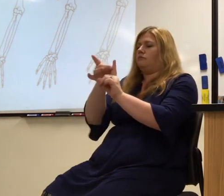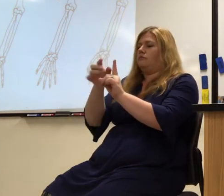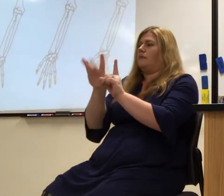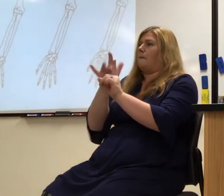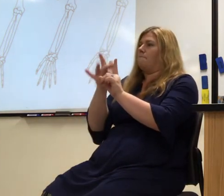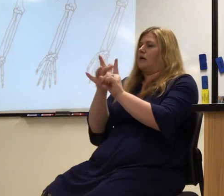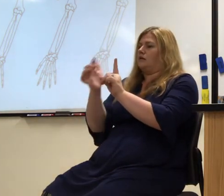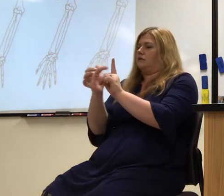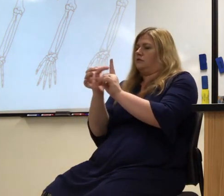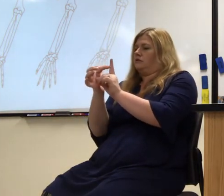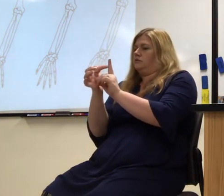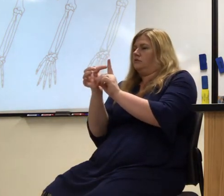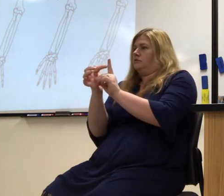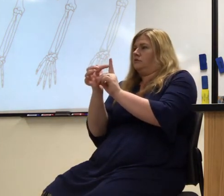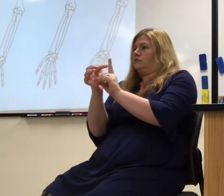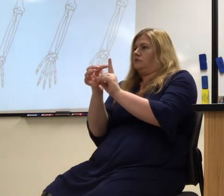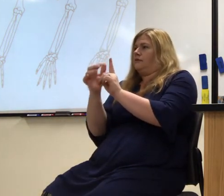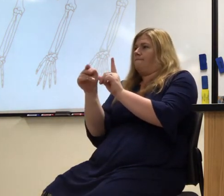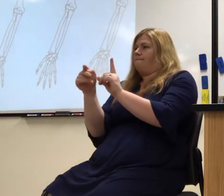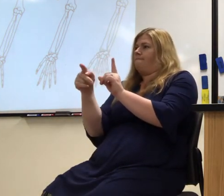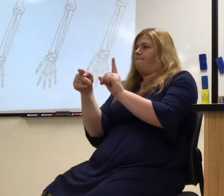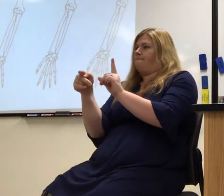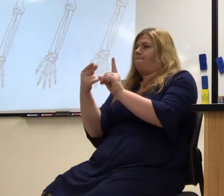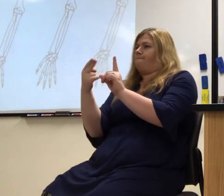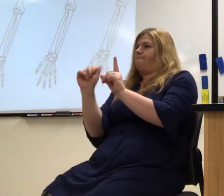middle phalanges